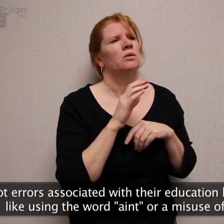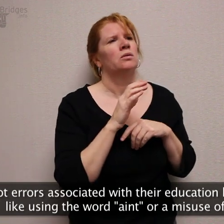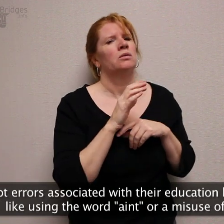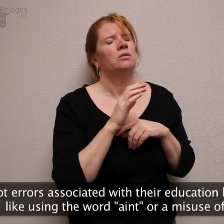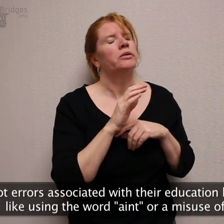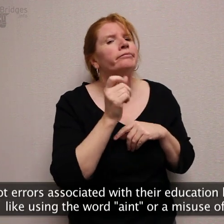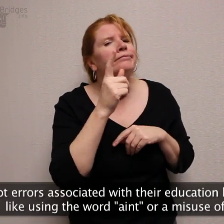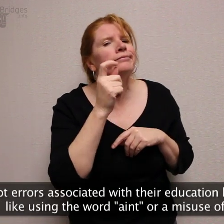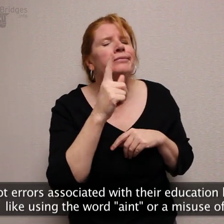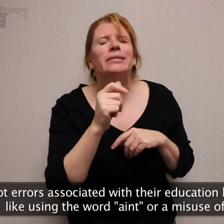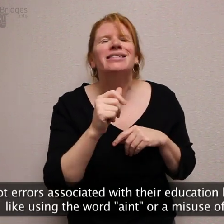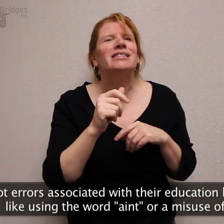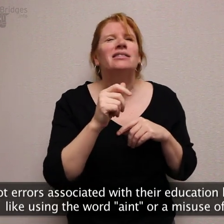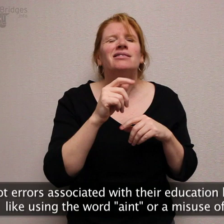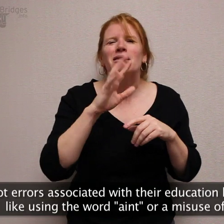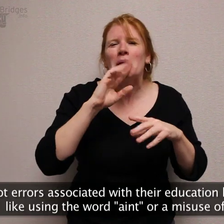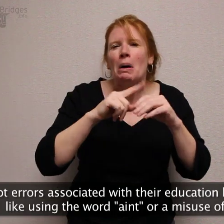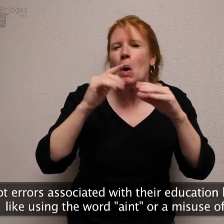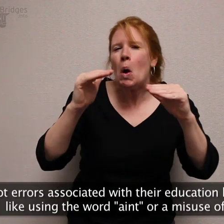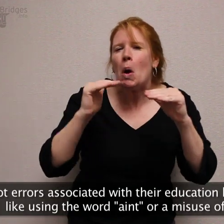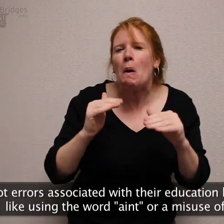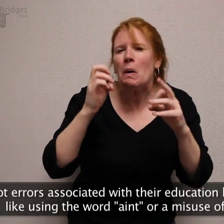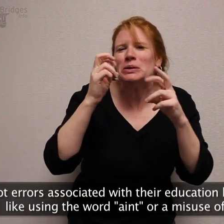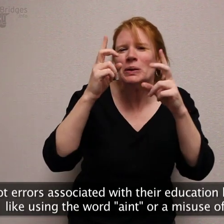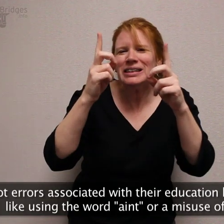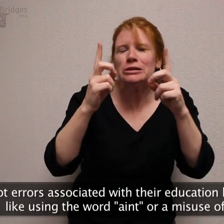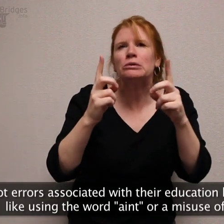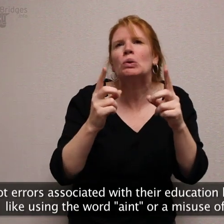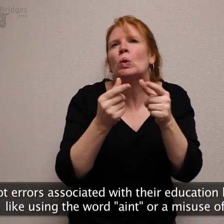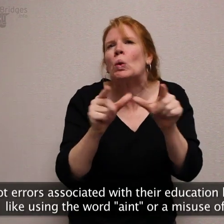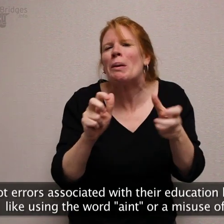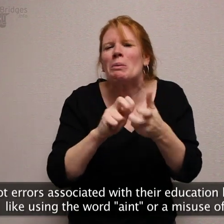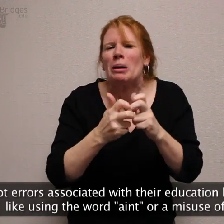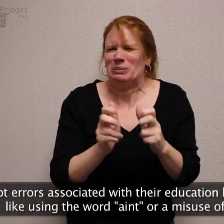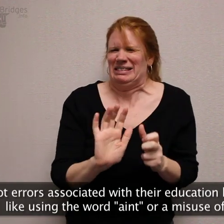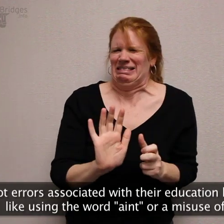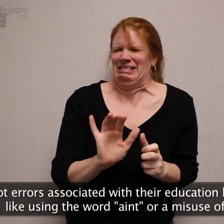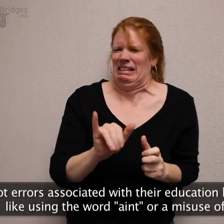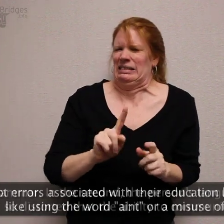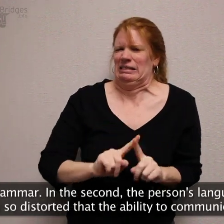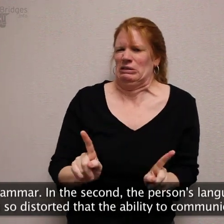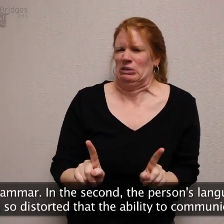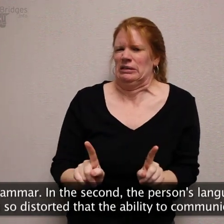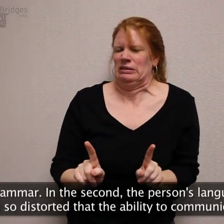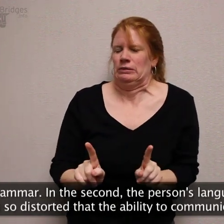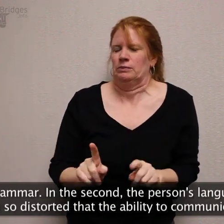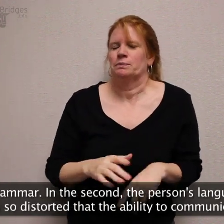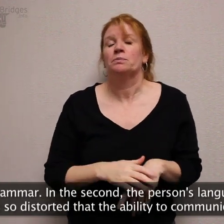with education level, like using the word ain't or a misuse of grammar.